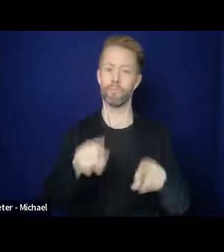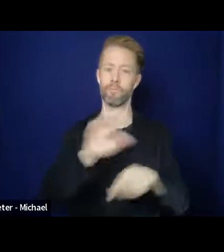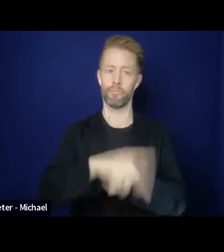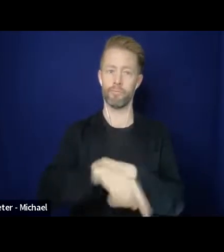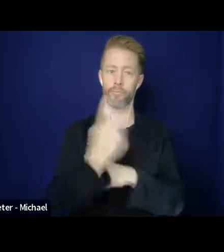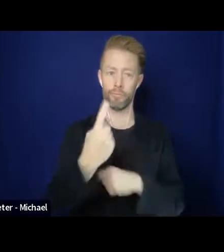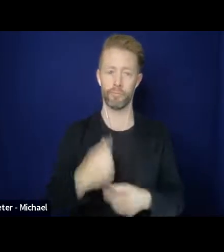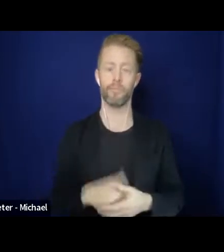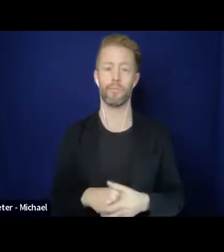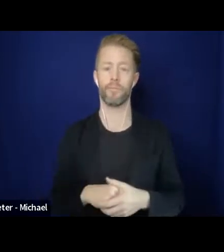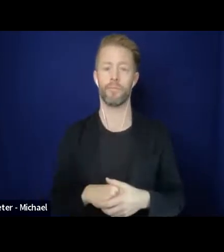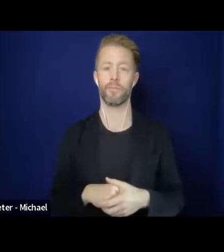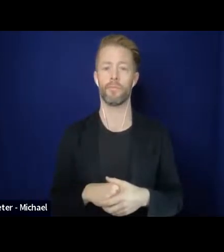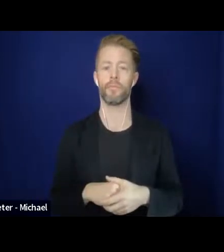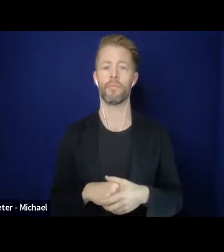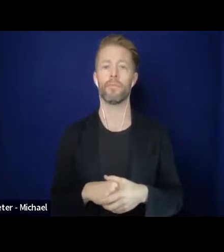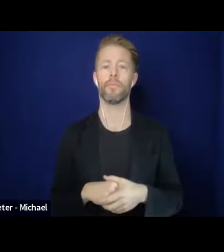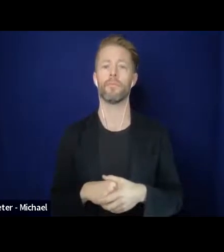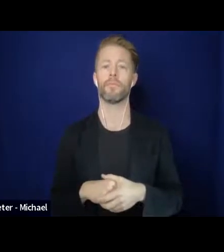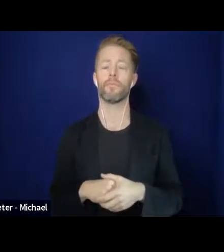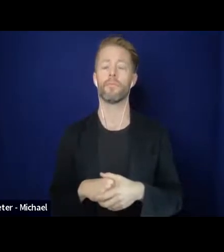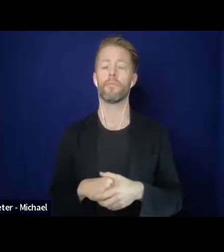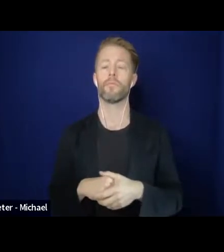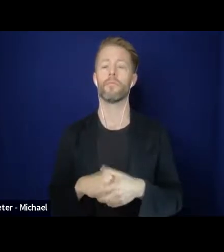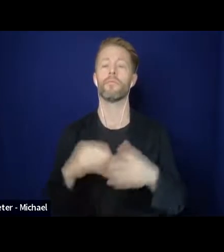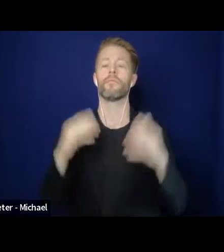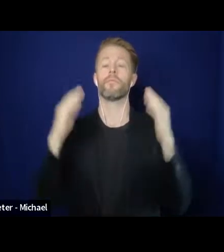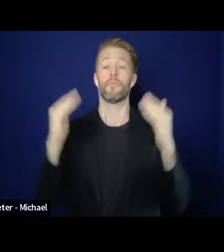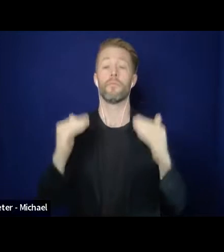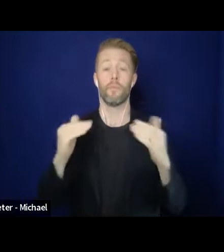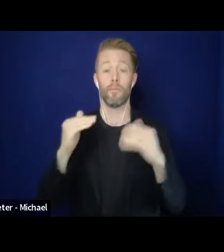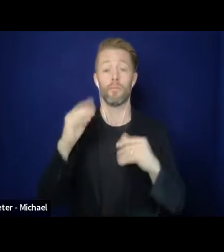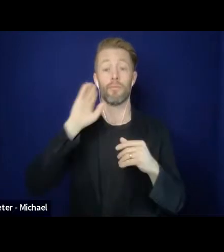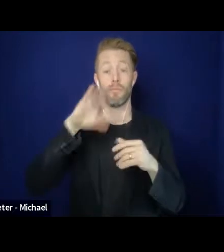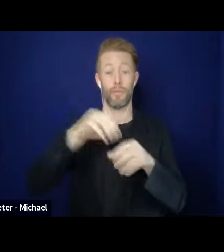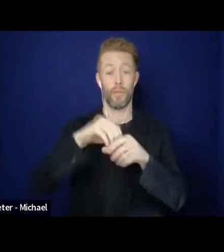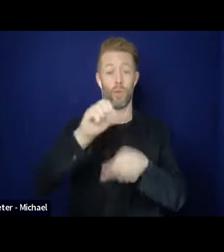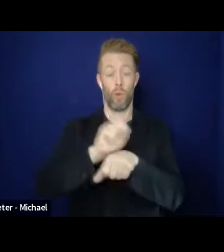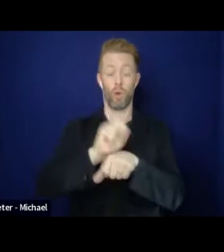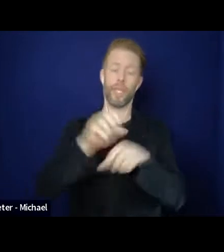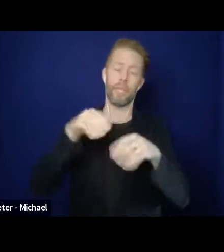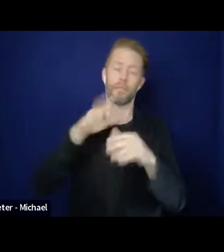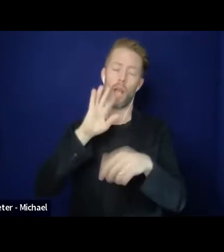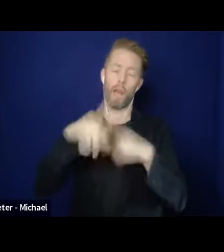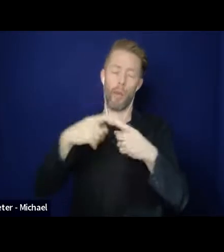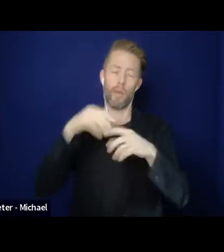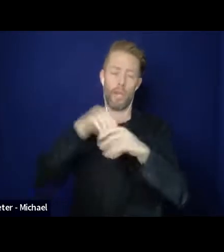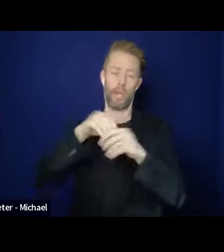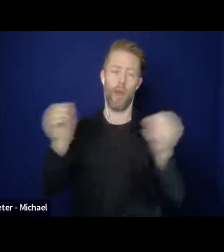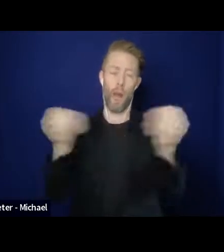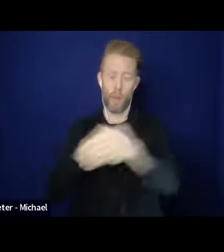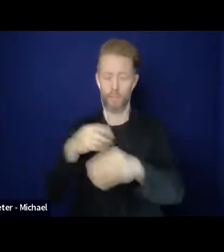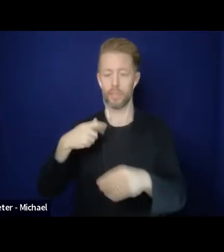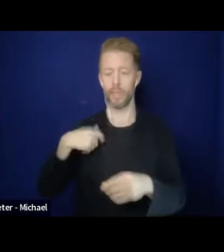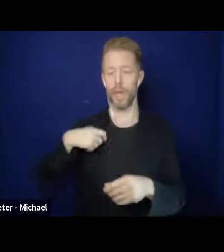In the workplace, we have the use of ID tracking, swipe card tracking, biometric feature